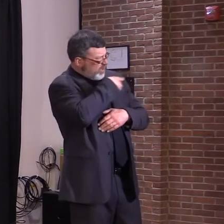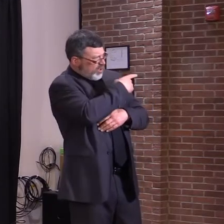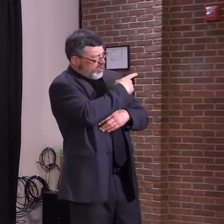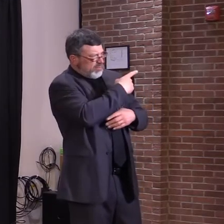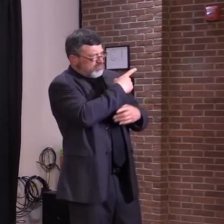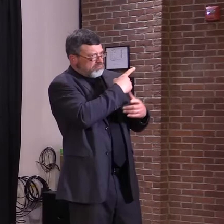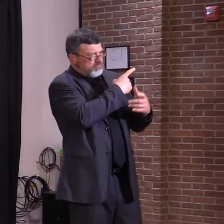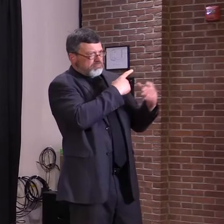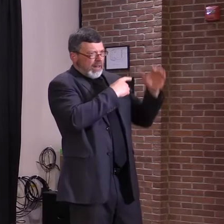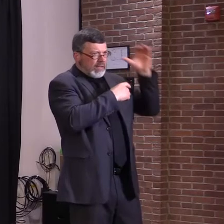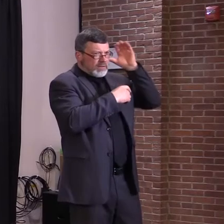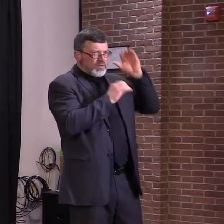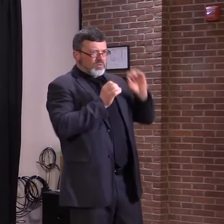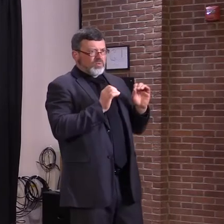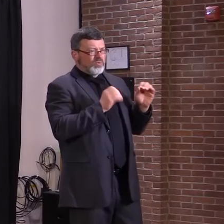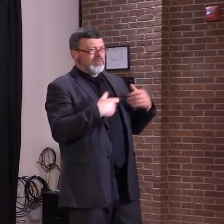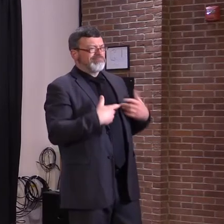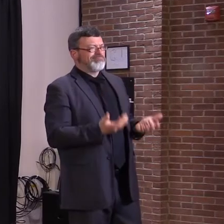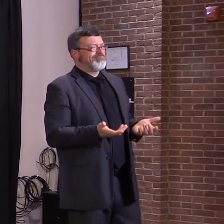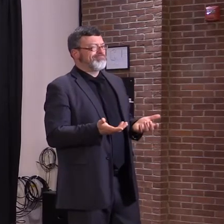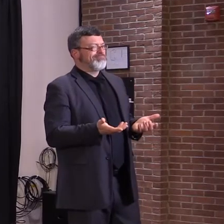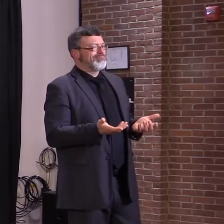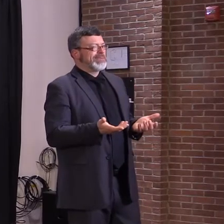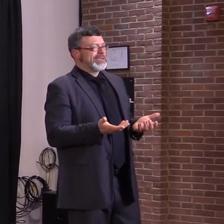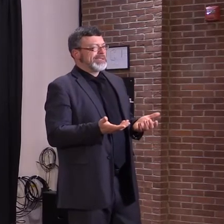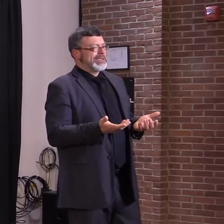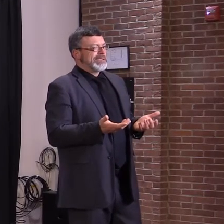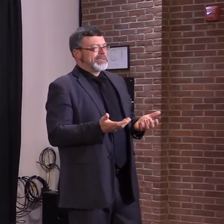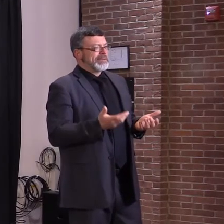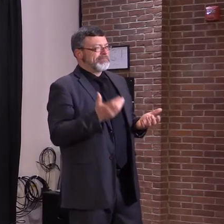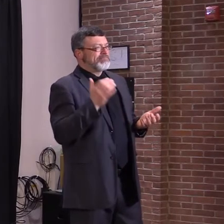rental registry that I know of. The contractor